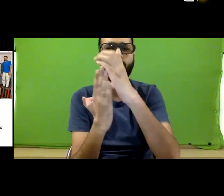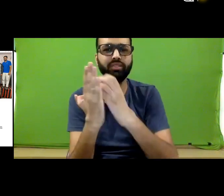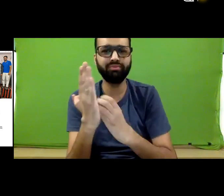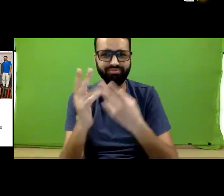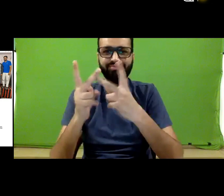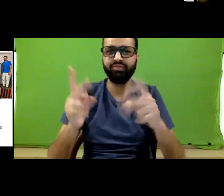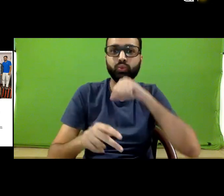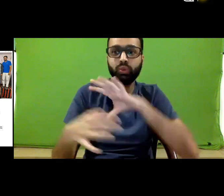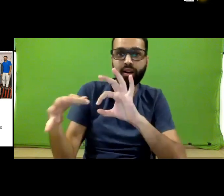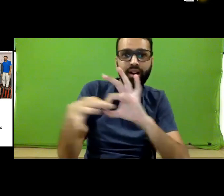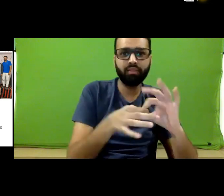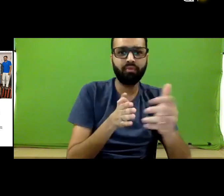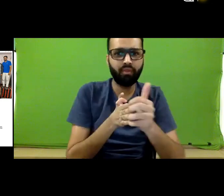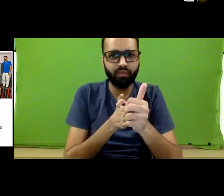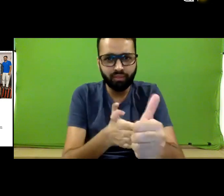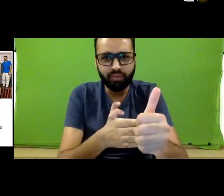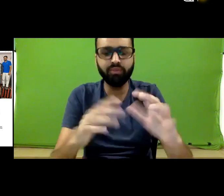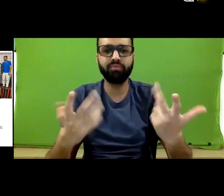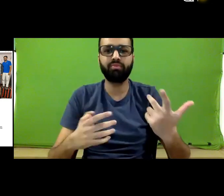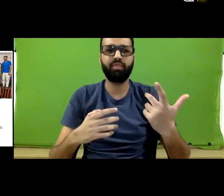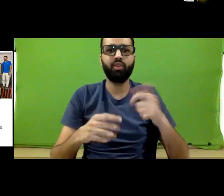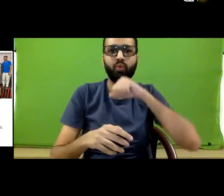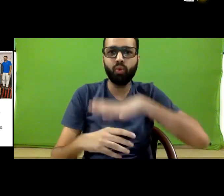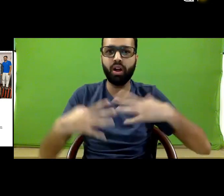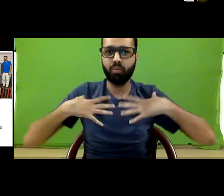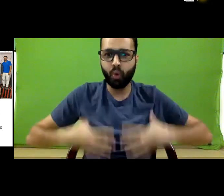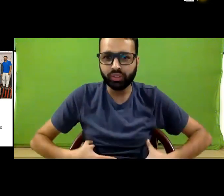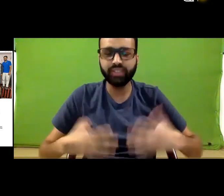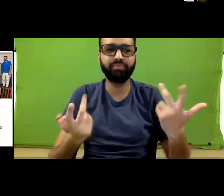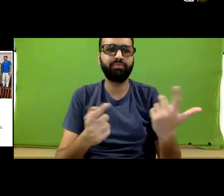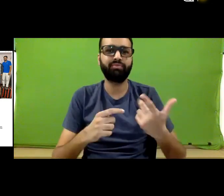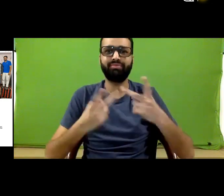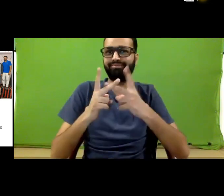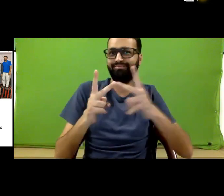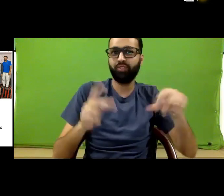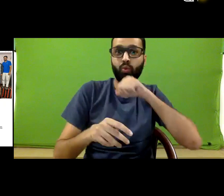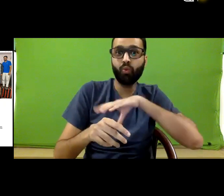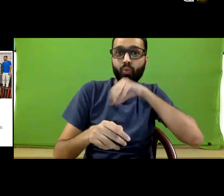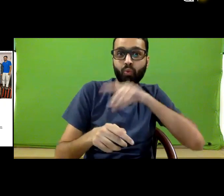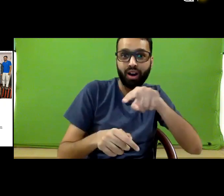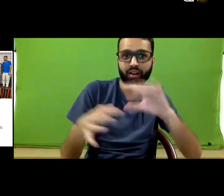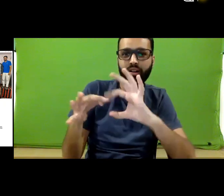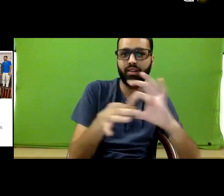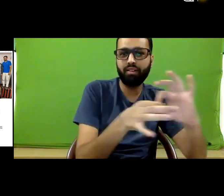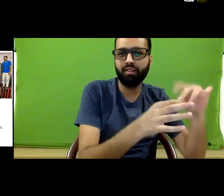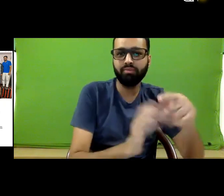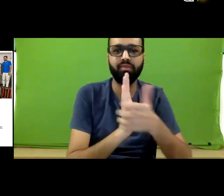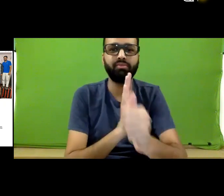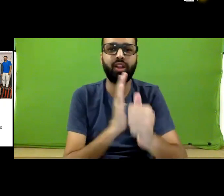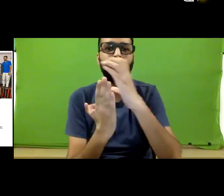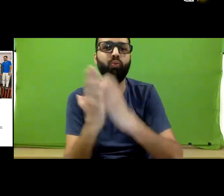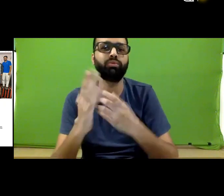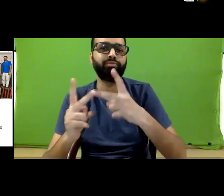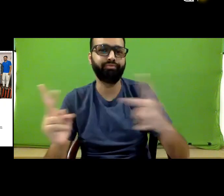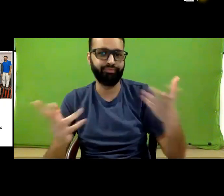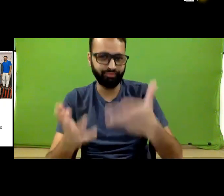skill advancement courses for youth-led associations like human rights, human body, people who